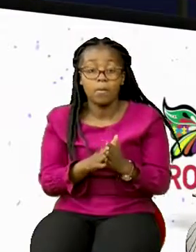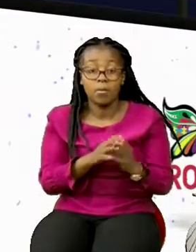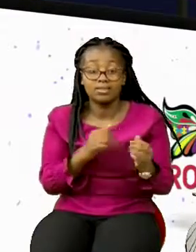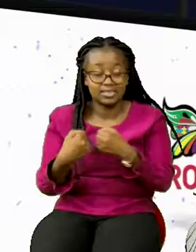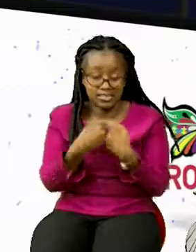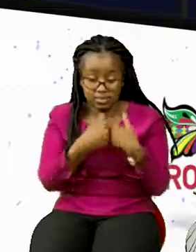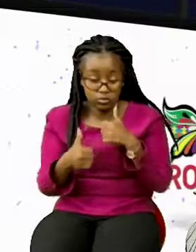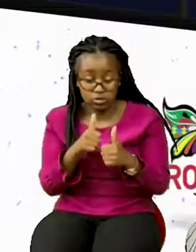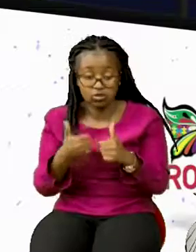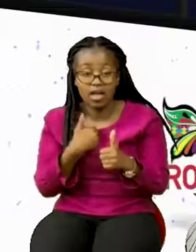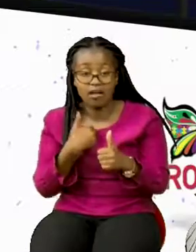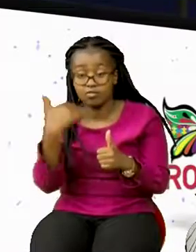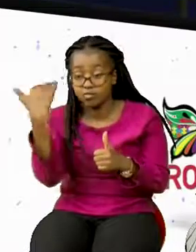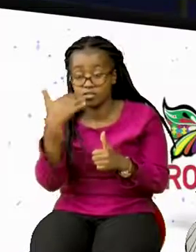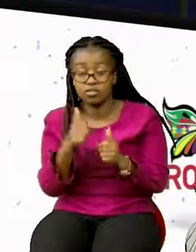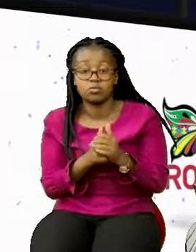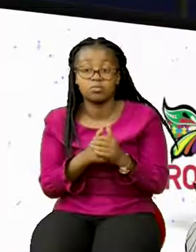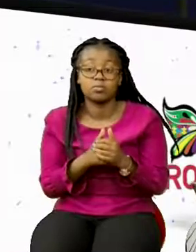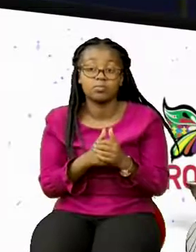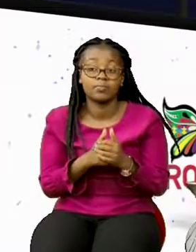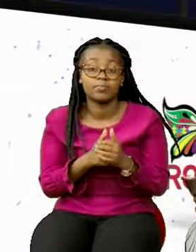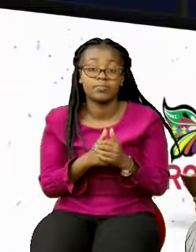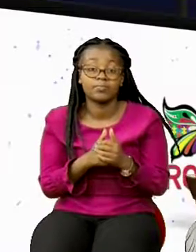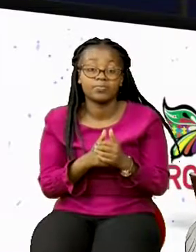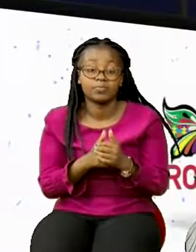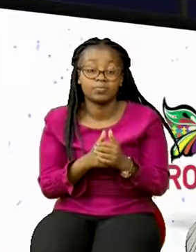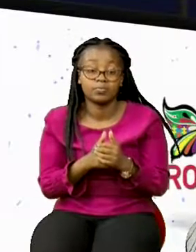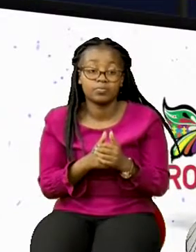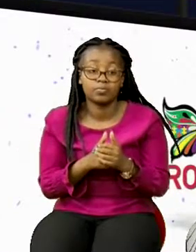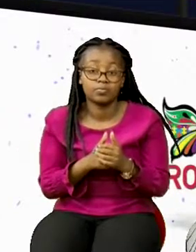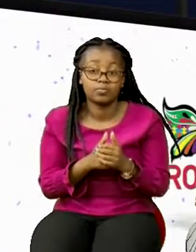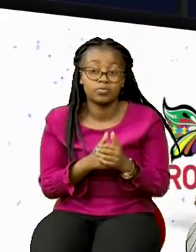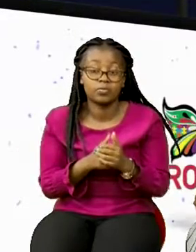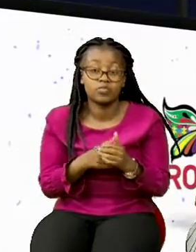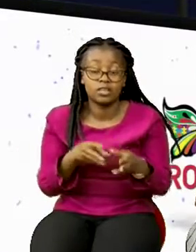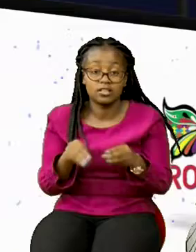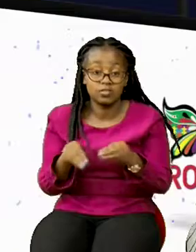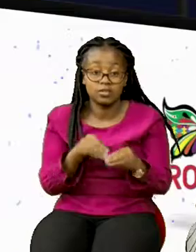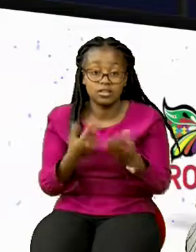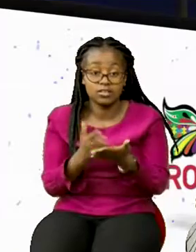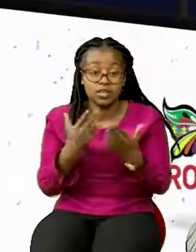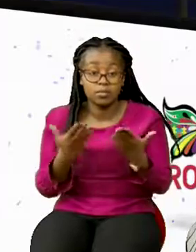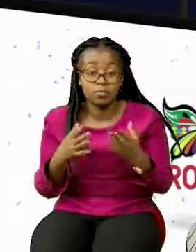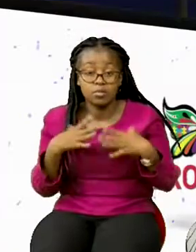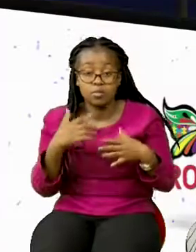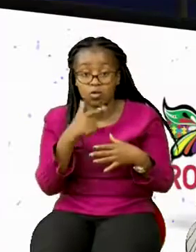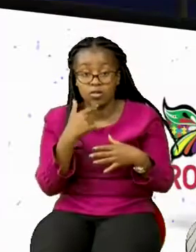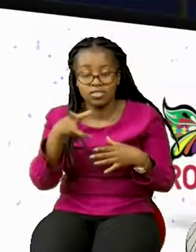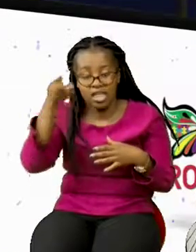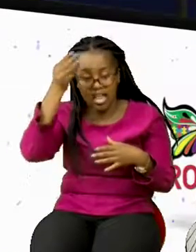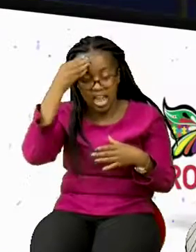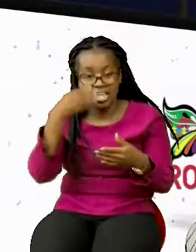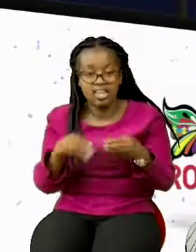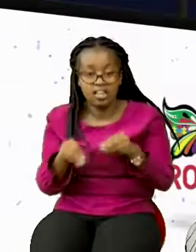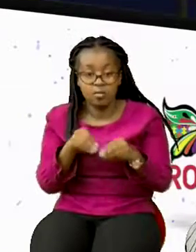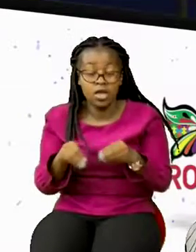that we have in autism, which is the intellectual disabilities, or some people call it learning